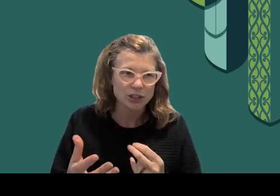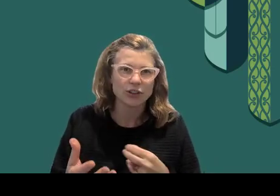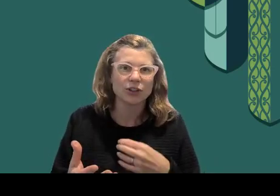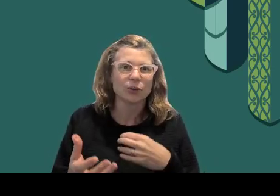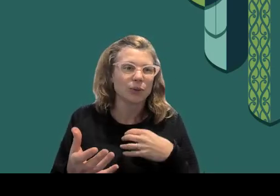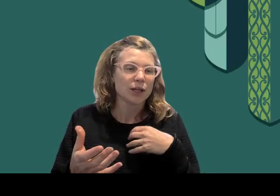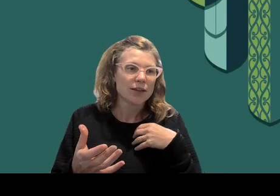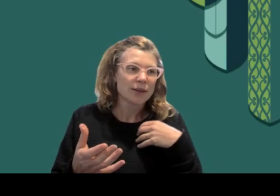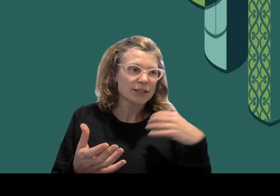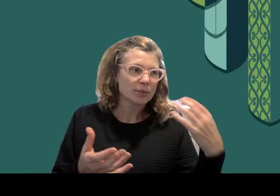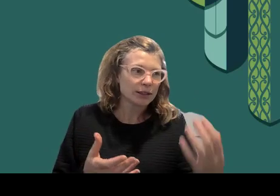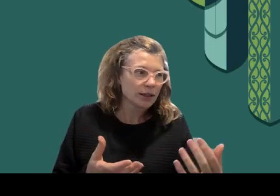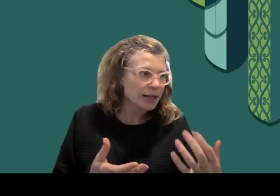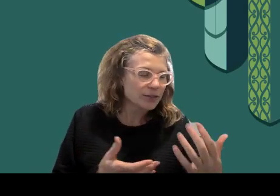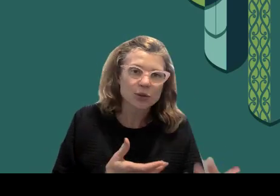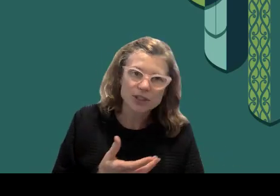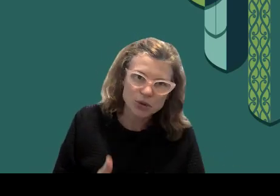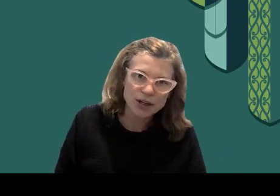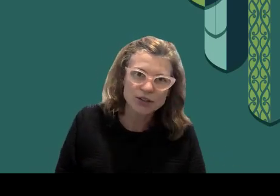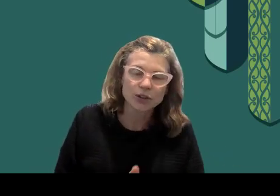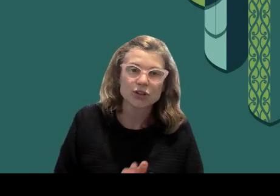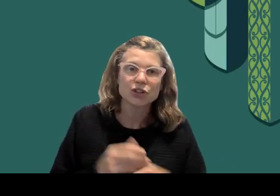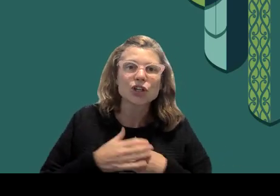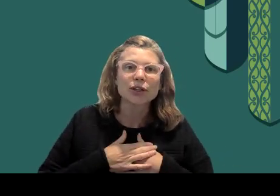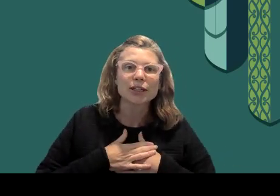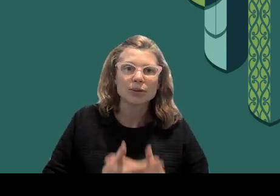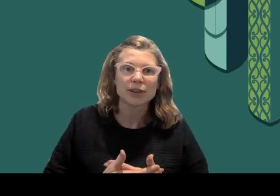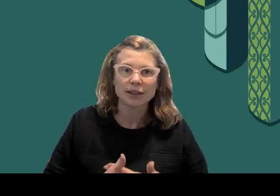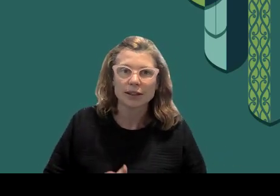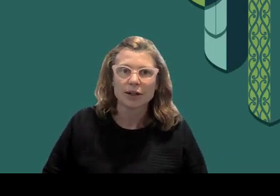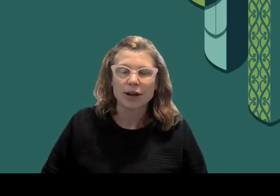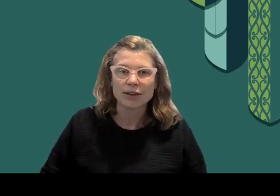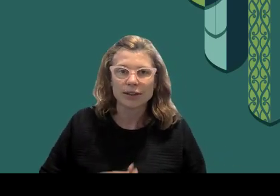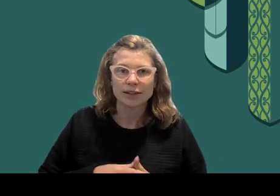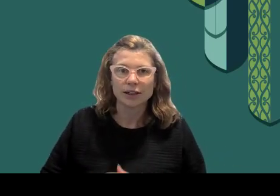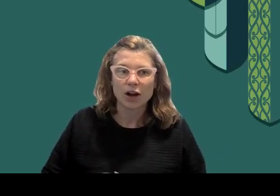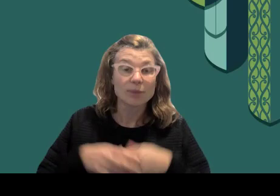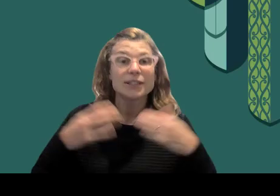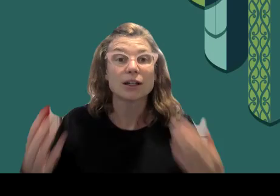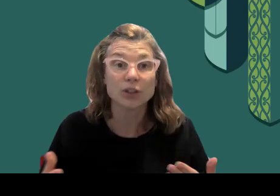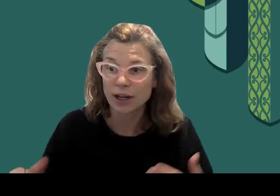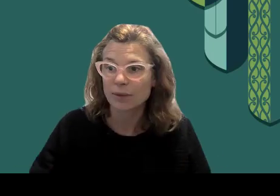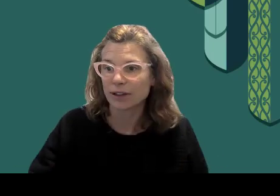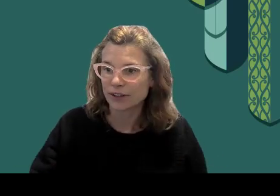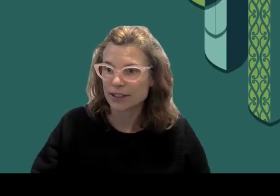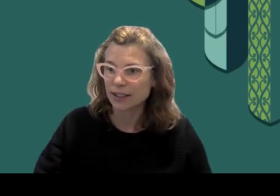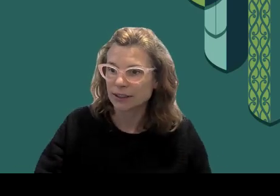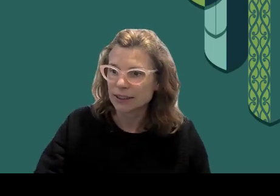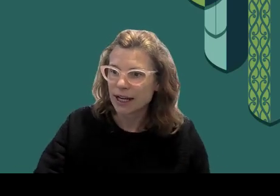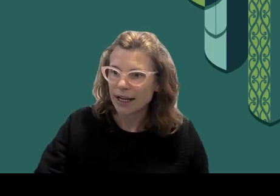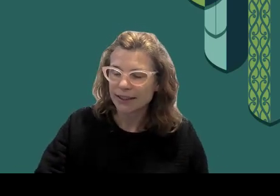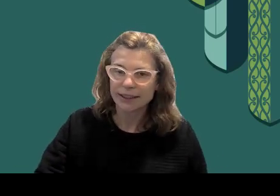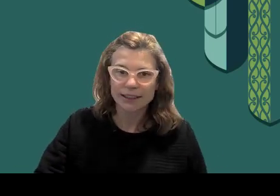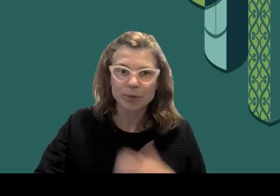really challenging for you, or that must have been a difficult situation for you. So you're showing empathy rather than, oh, let me tell you how I'm going to fix